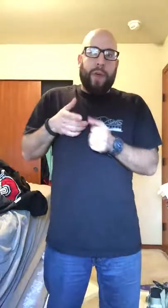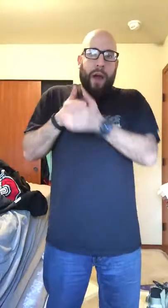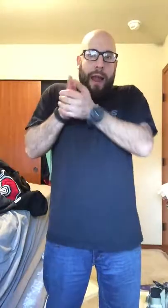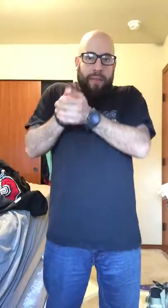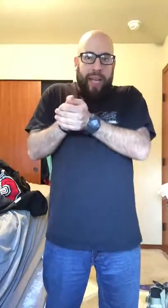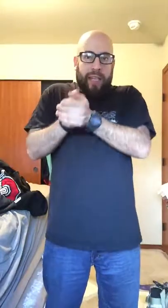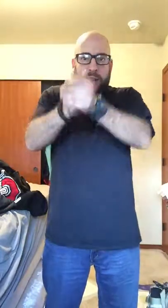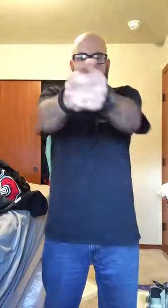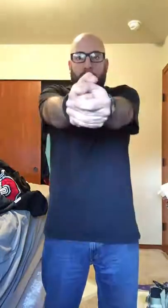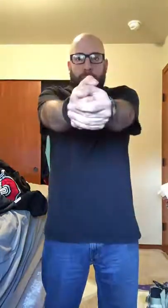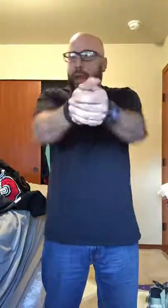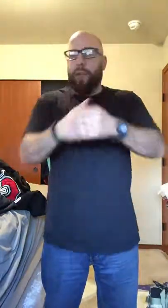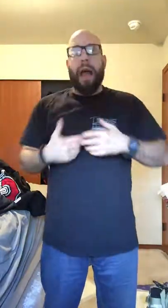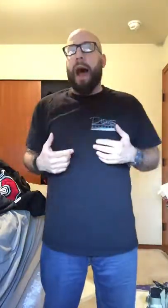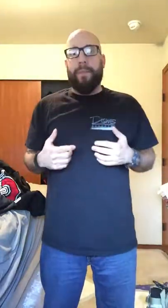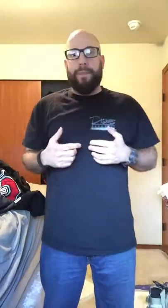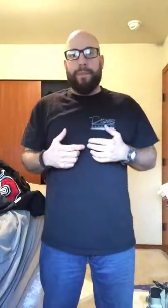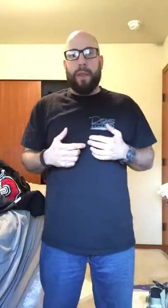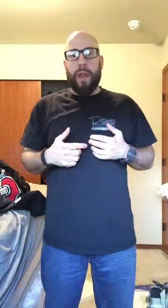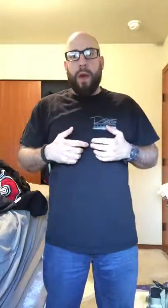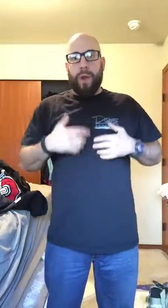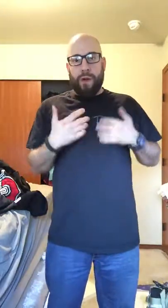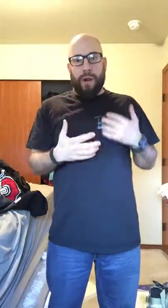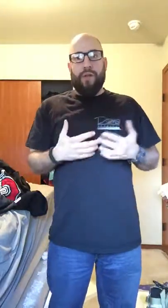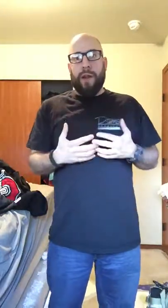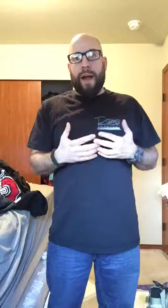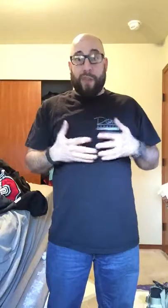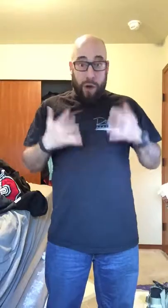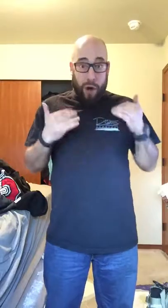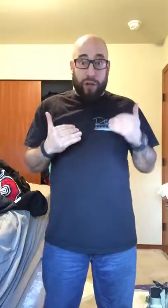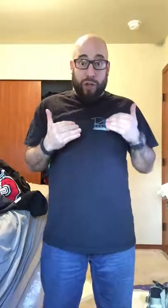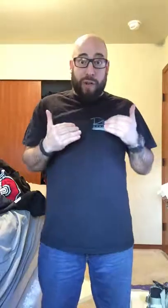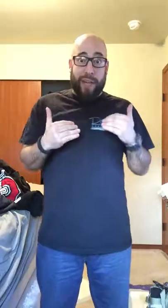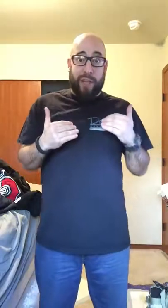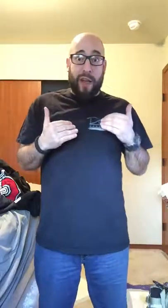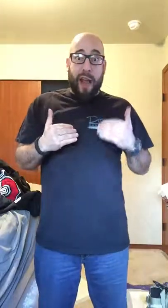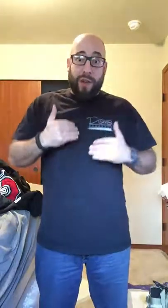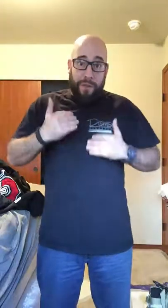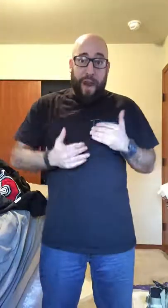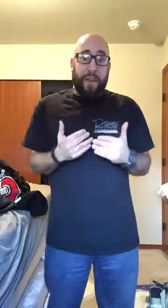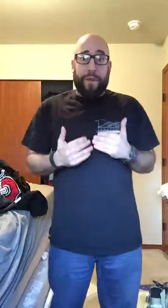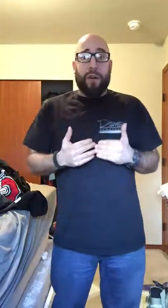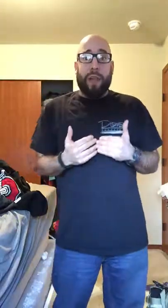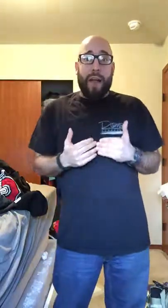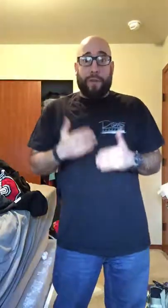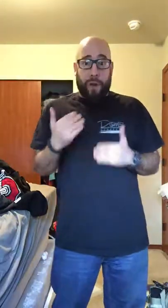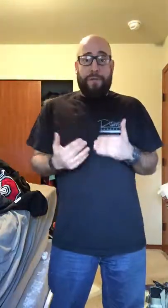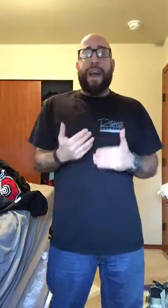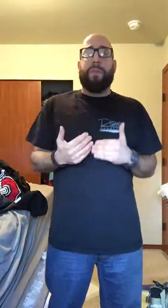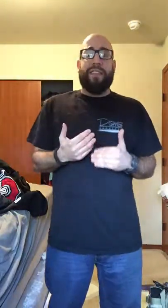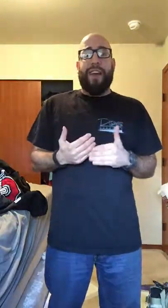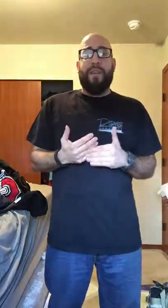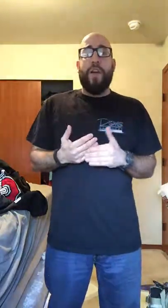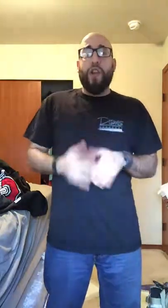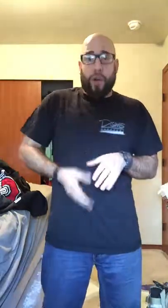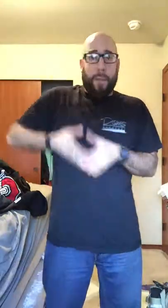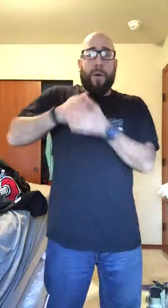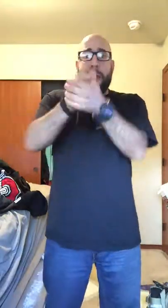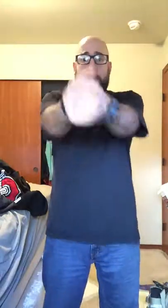gun out, take the safety off. You're not. When you're adrenalized and you're under stress and you're fighting for your life or your family's life, you're going to pull that gun